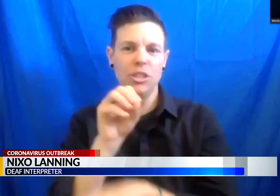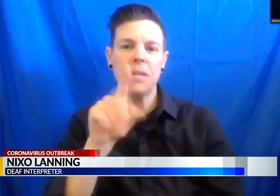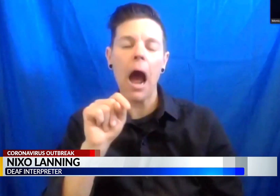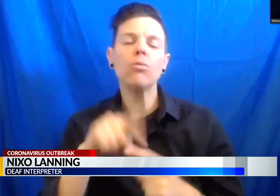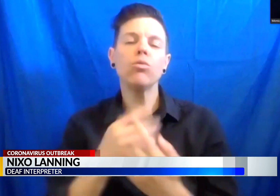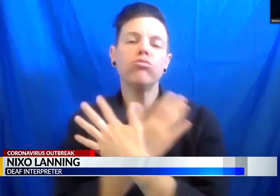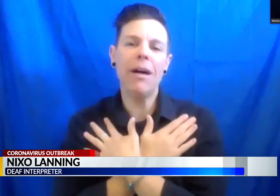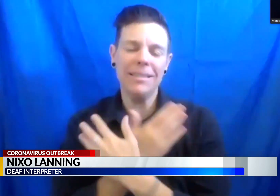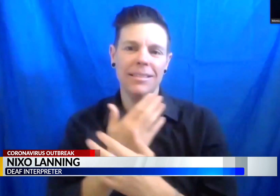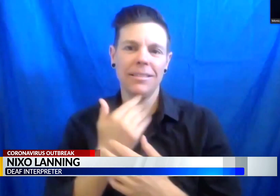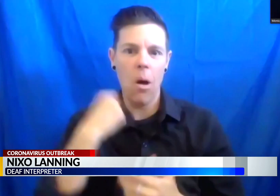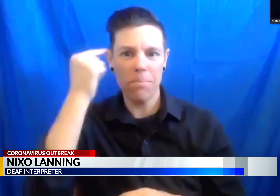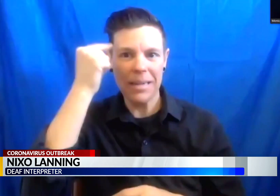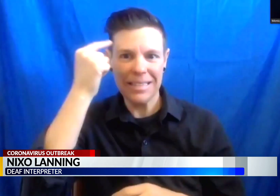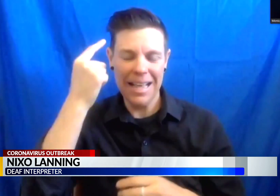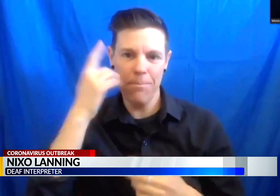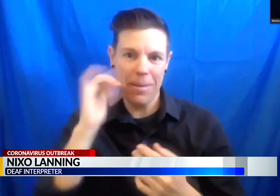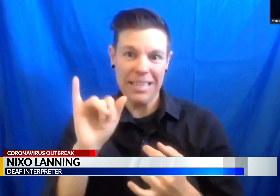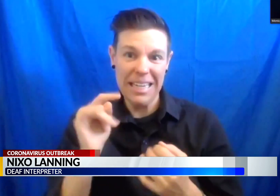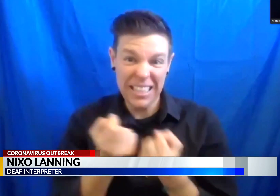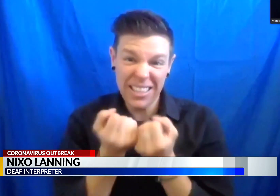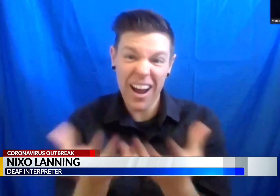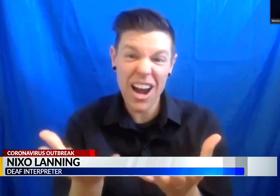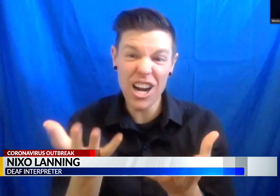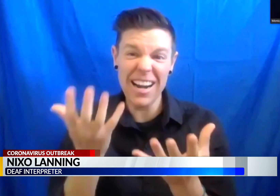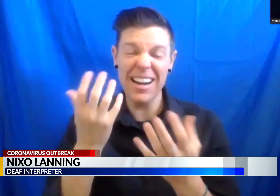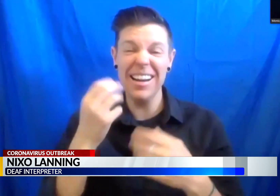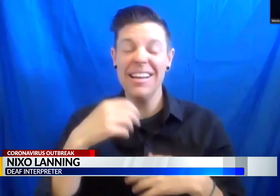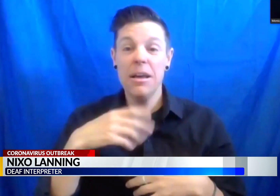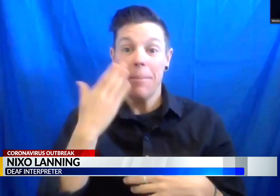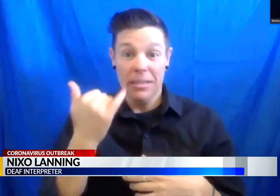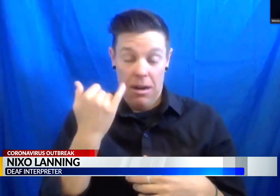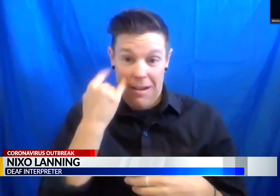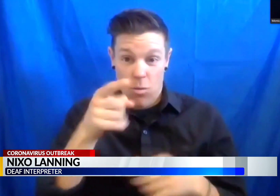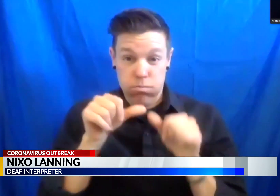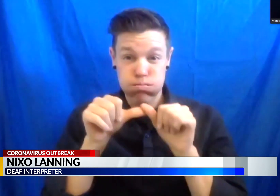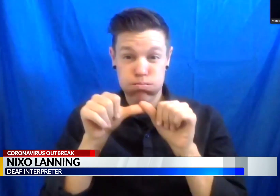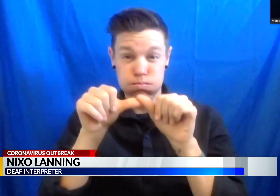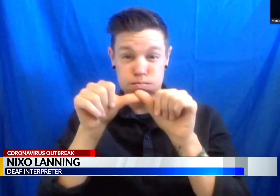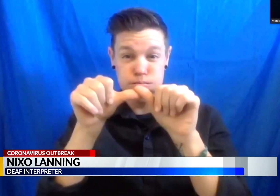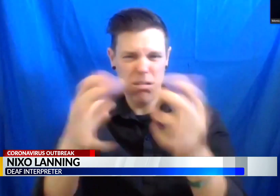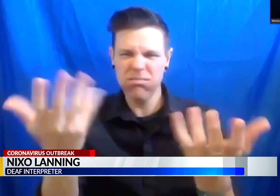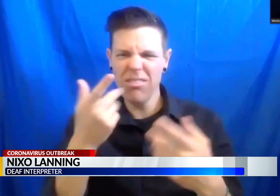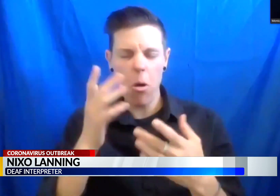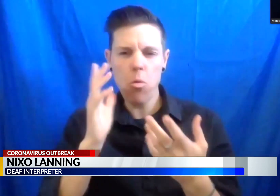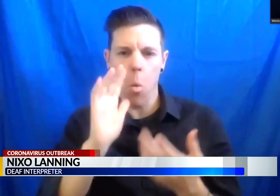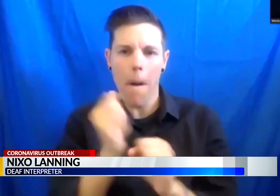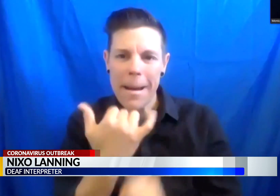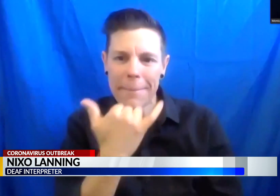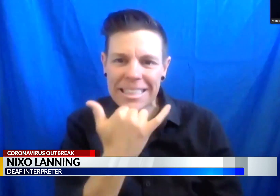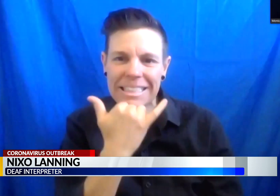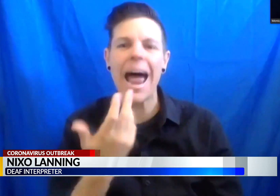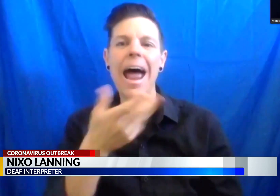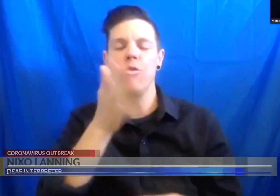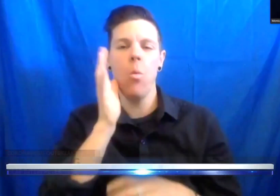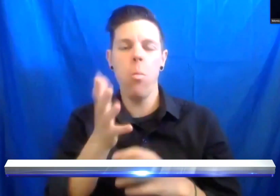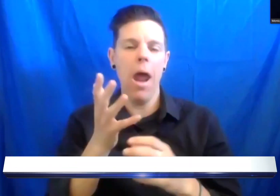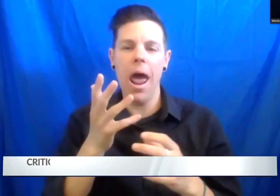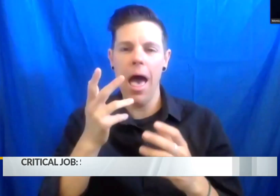minutes, and then at that point we switch out to the other interpreter, give us a chance to rest our minds because it's mentally taxing. If you can